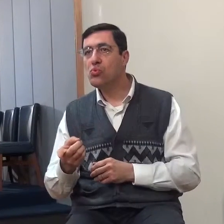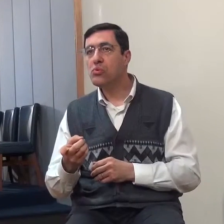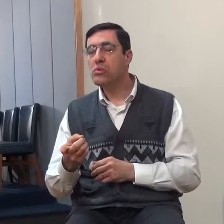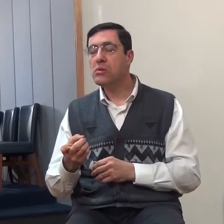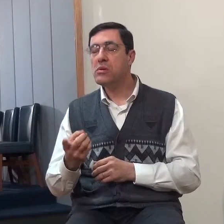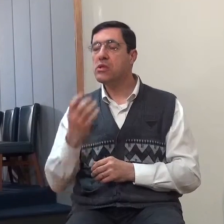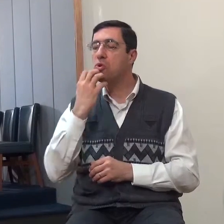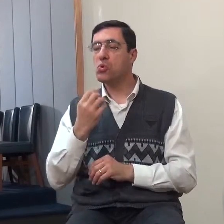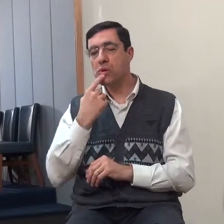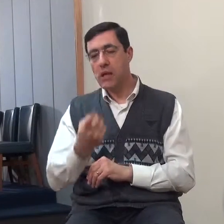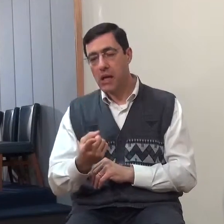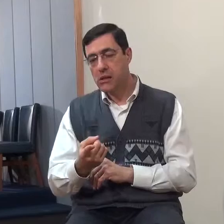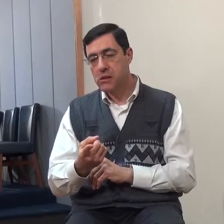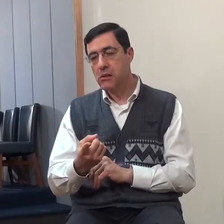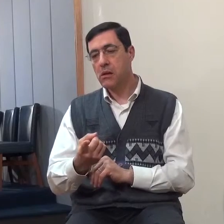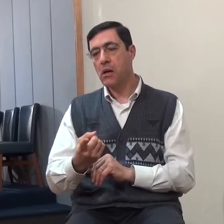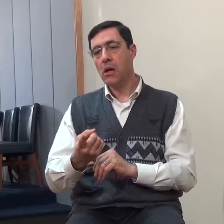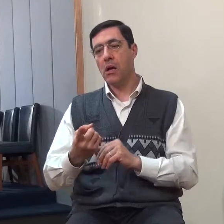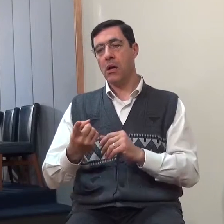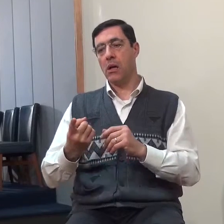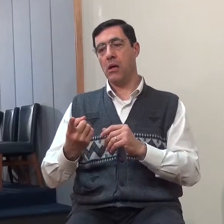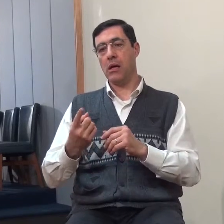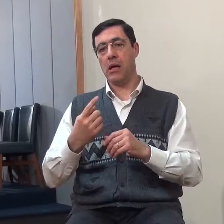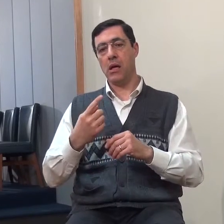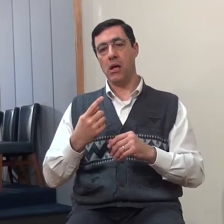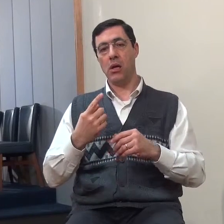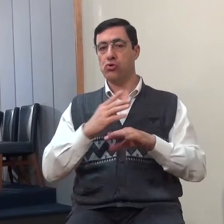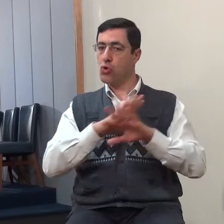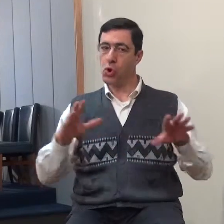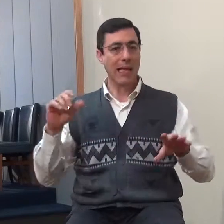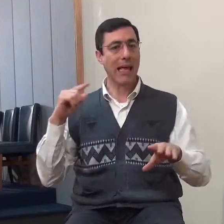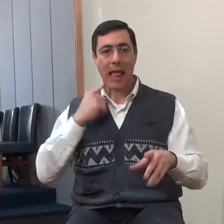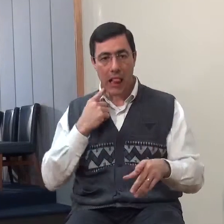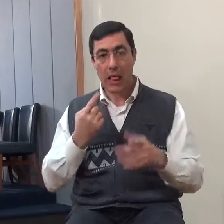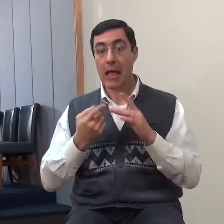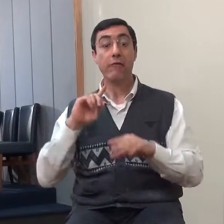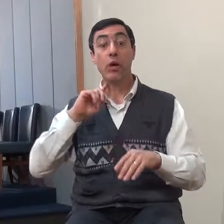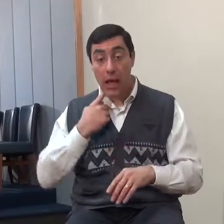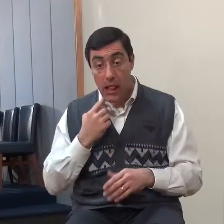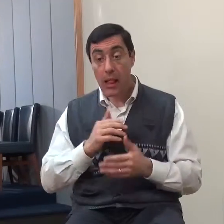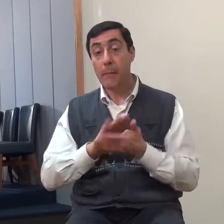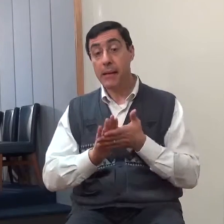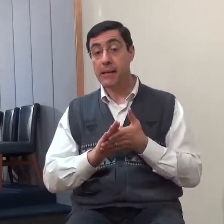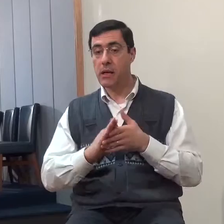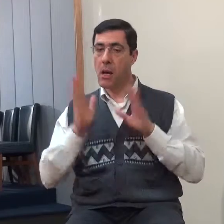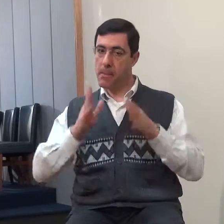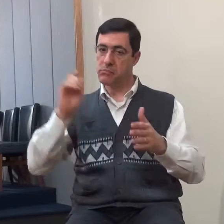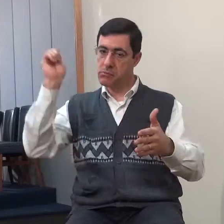a commandment. And whosoever shall kill shall be in danger of the judgment. Does that not